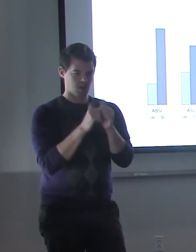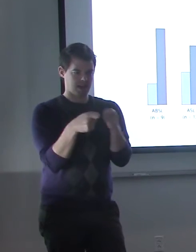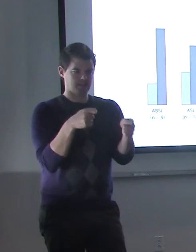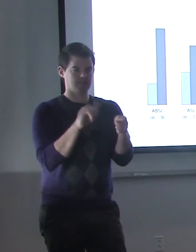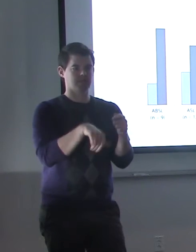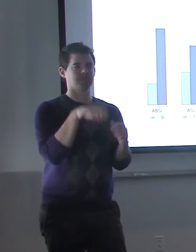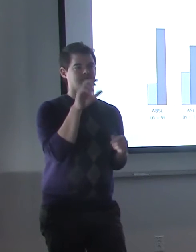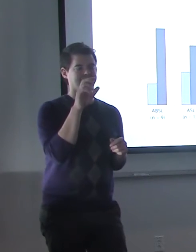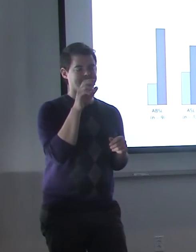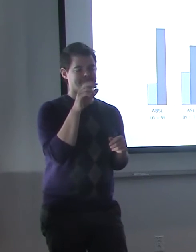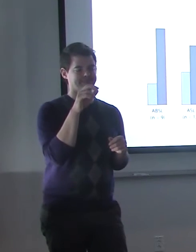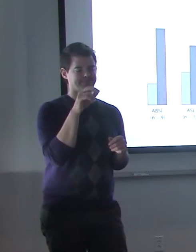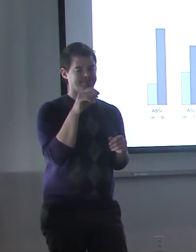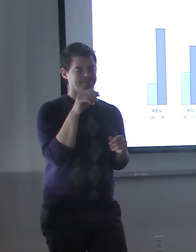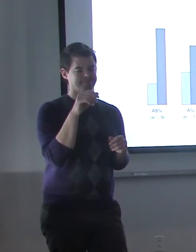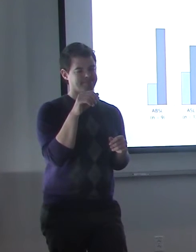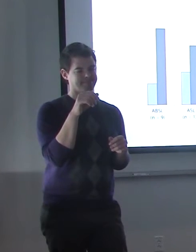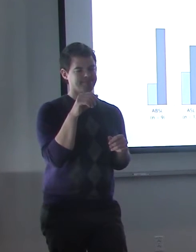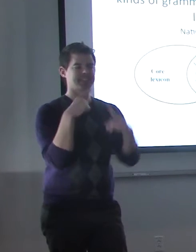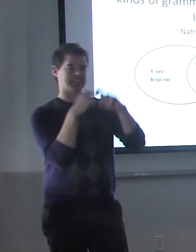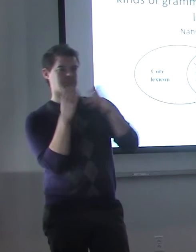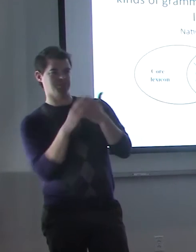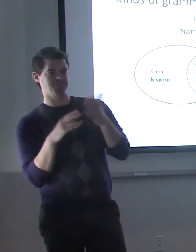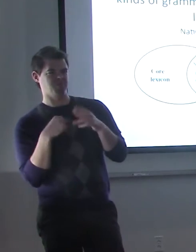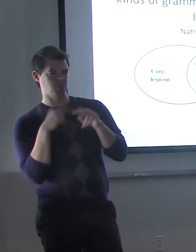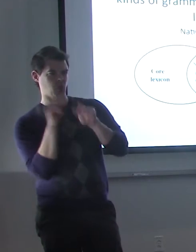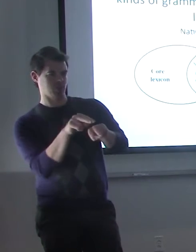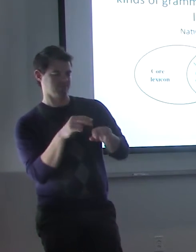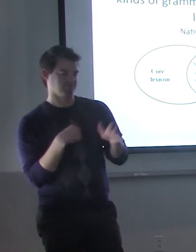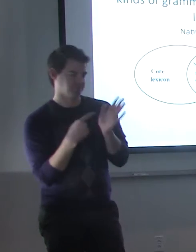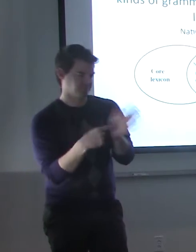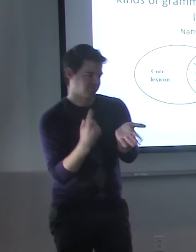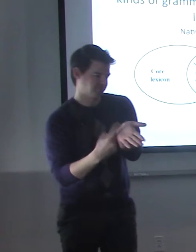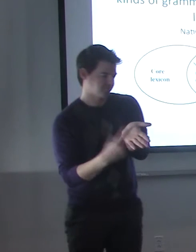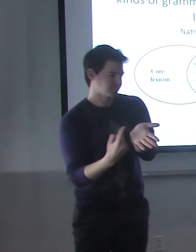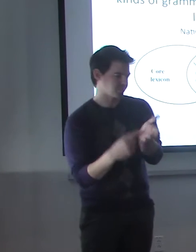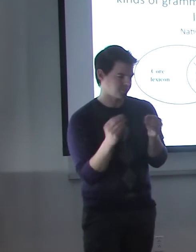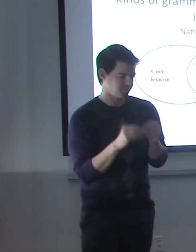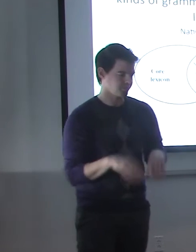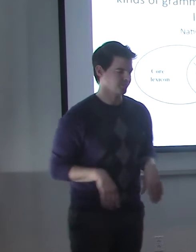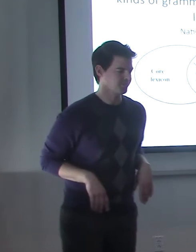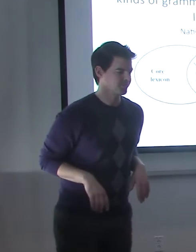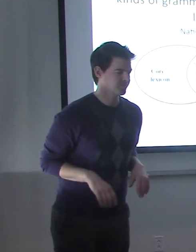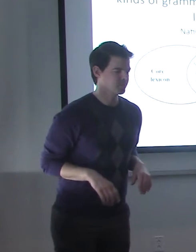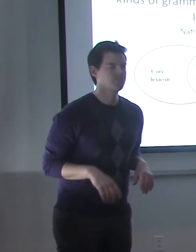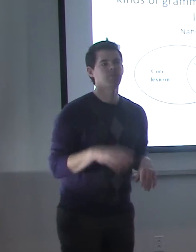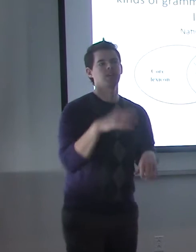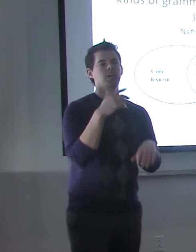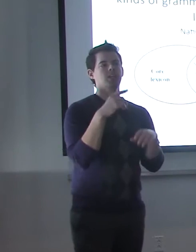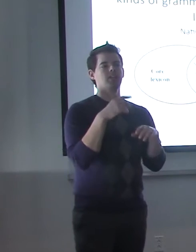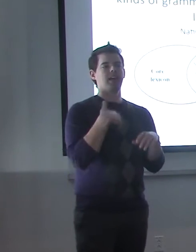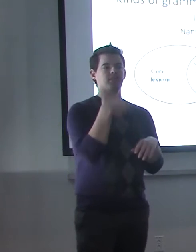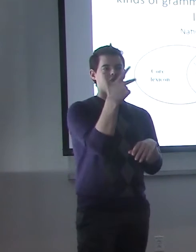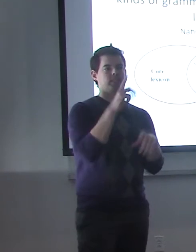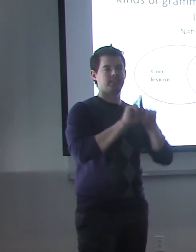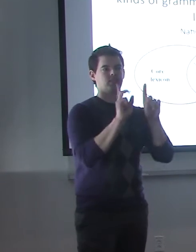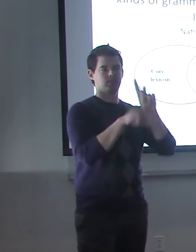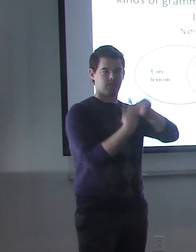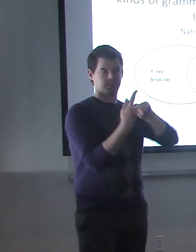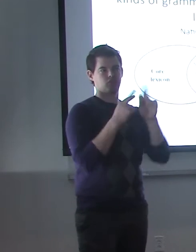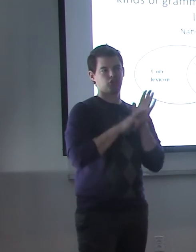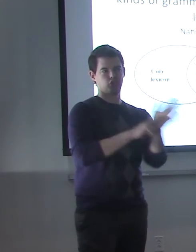instrument. And I'm going to be looking at 3 different kinds of data to answer this question.